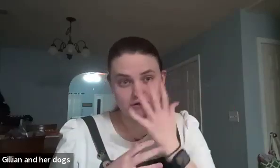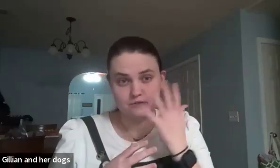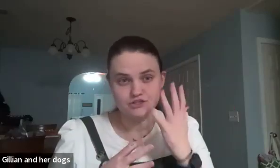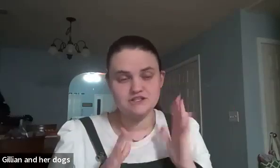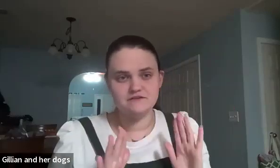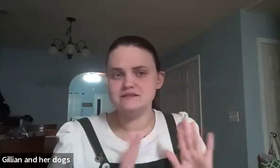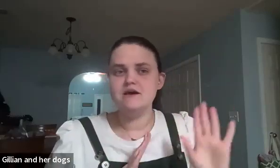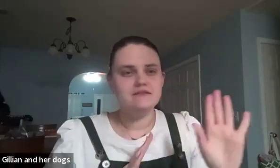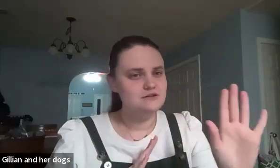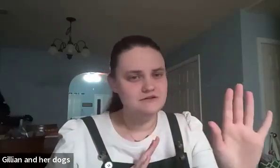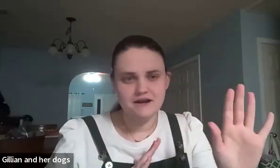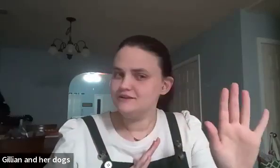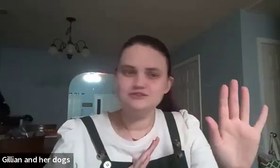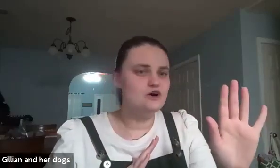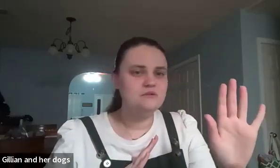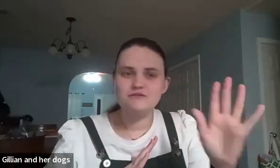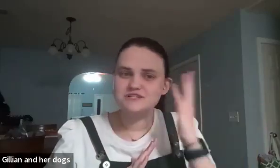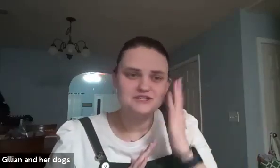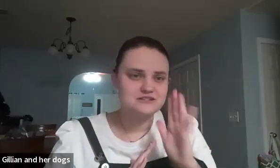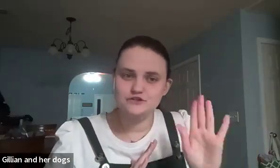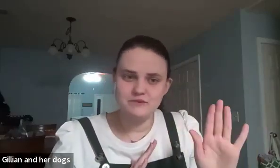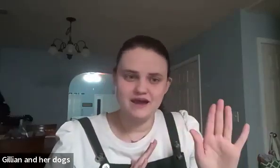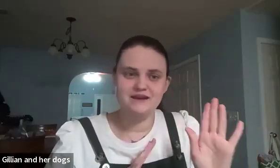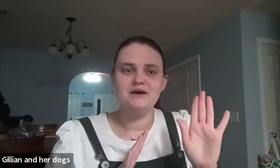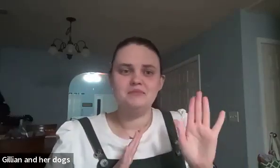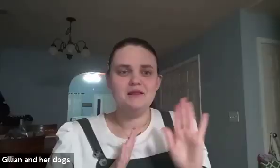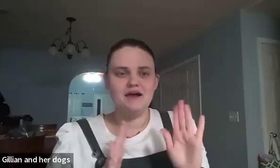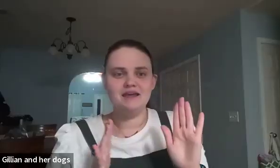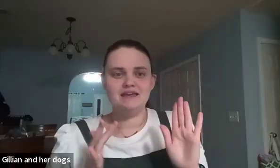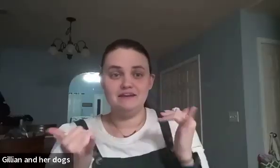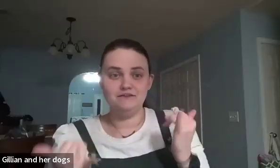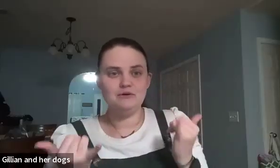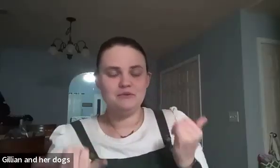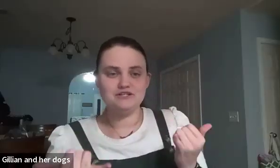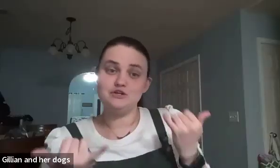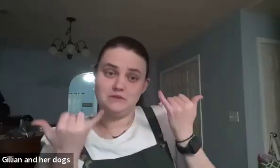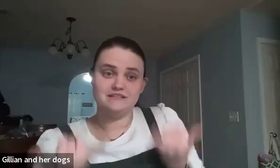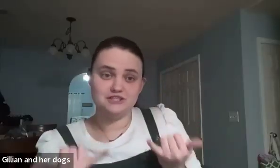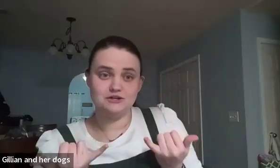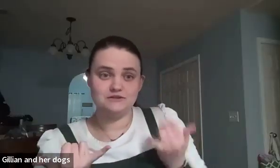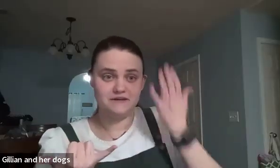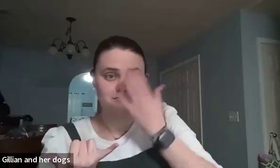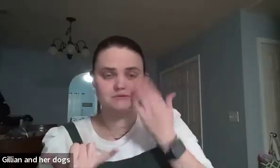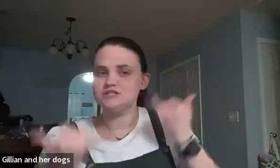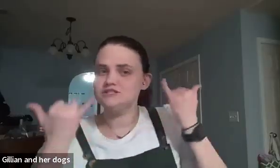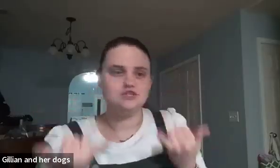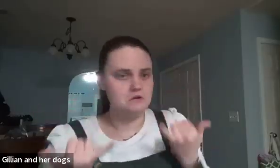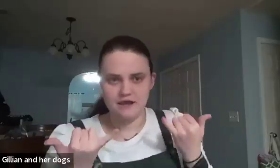of your emotions on your face, that's totally fine. Don't be forcing yourself too bad. But like, if you are a person who likes to show your facial expressions, don't hide